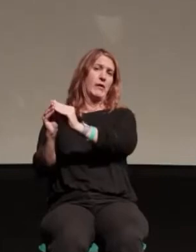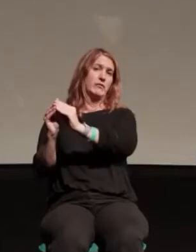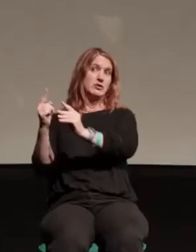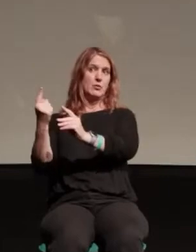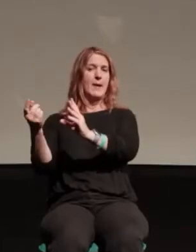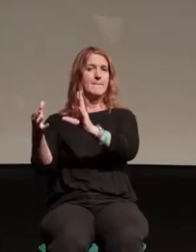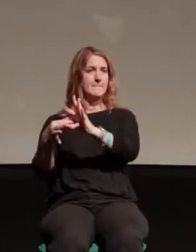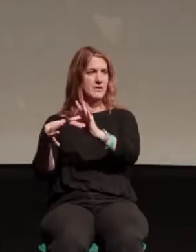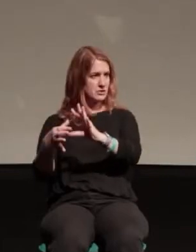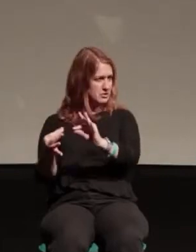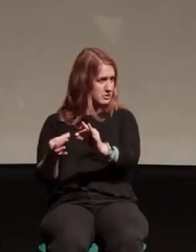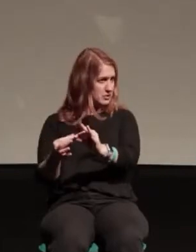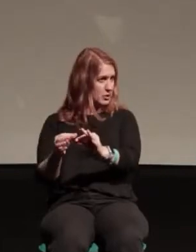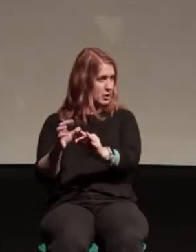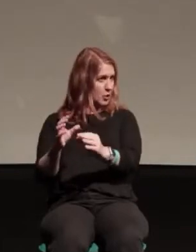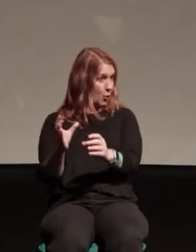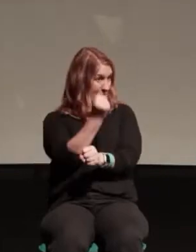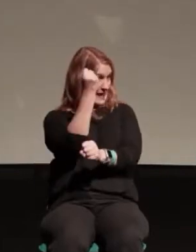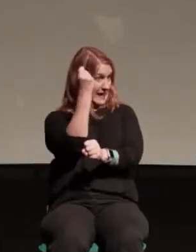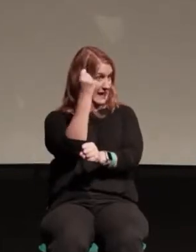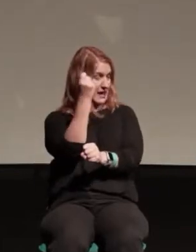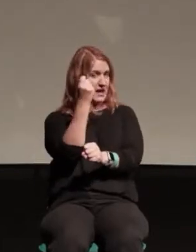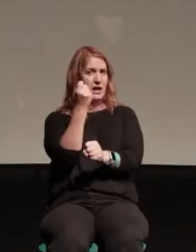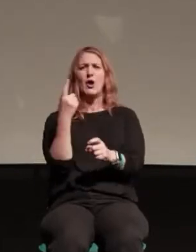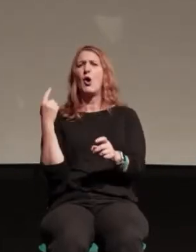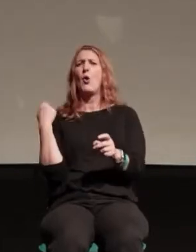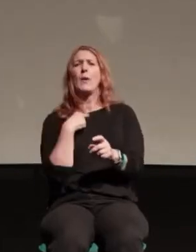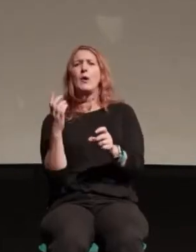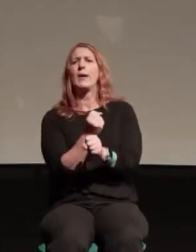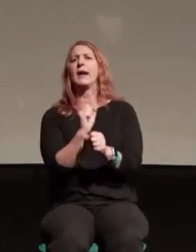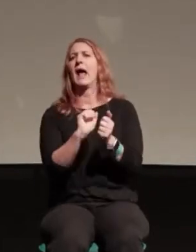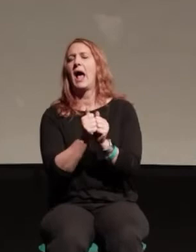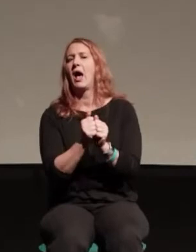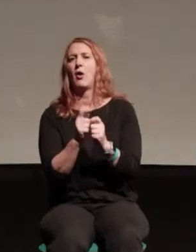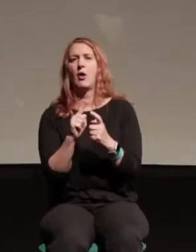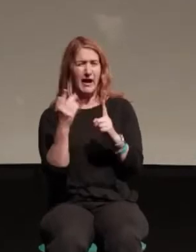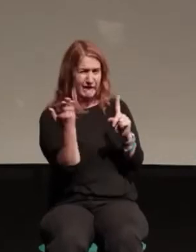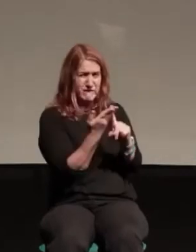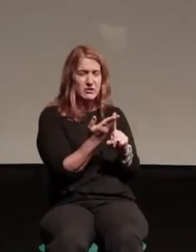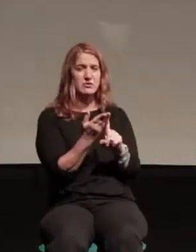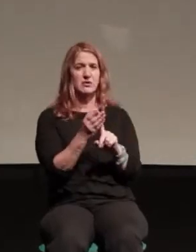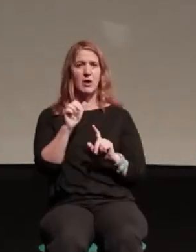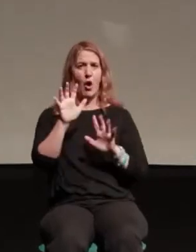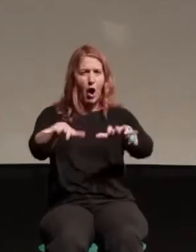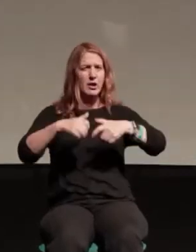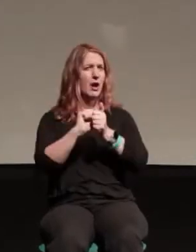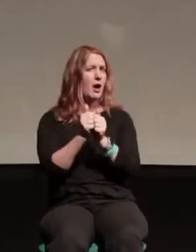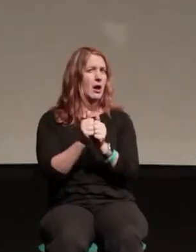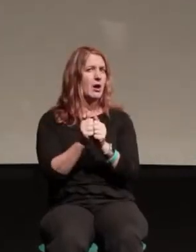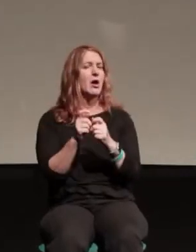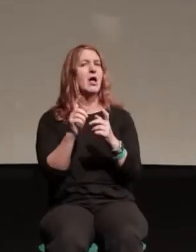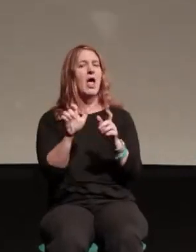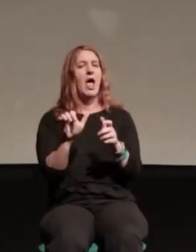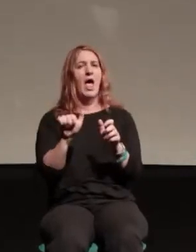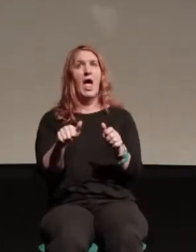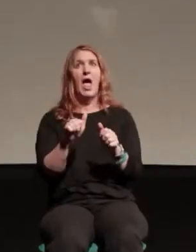brought up winning, right? Like, how do we win? How do we win the local market? How do we win more audience? And everyone